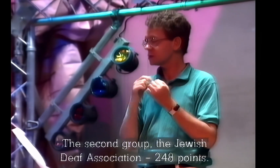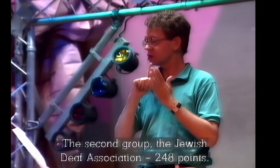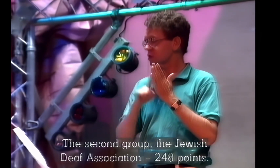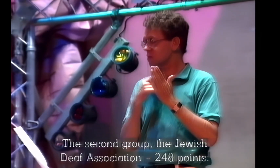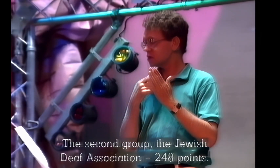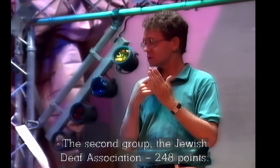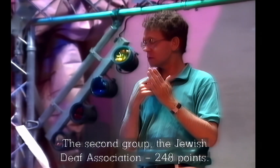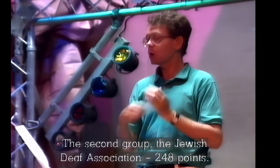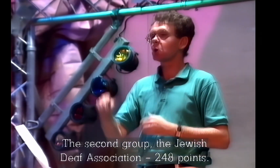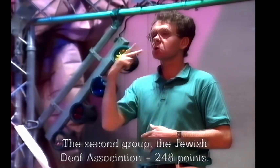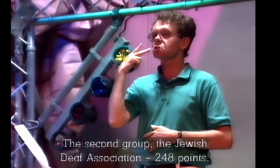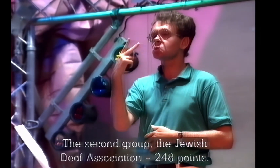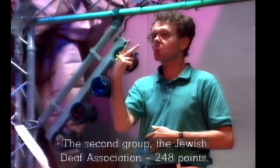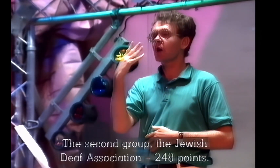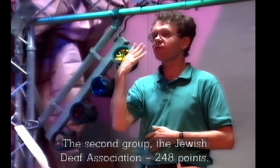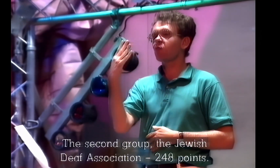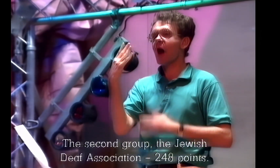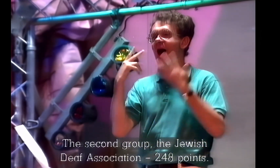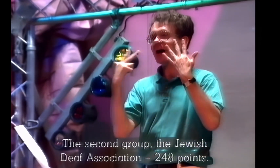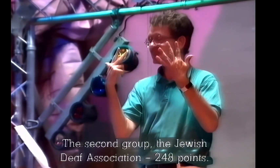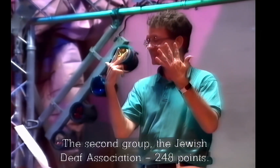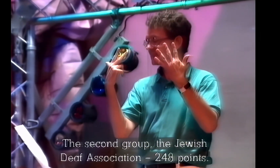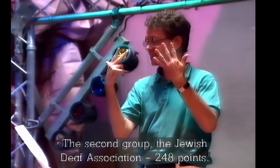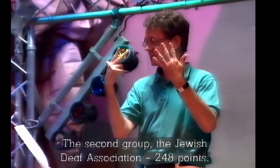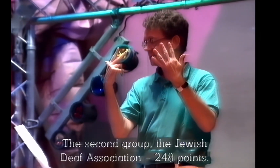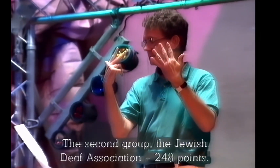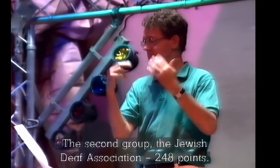The second group, the Jewish Deaf Association, 248 points.